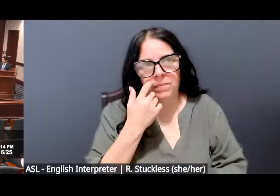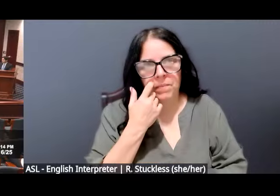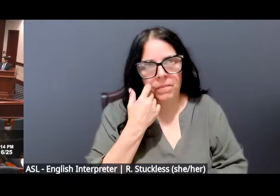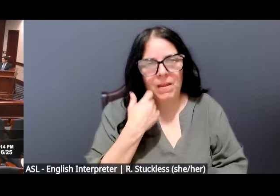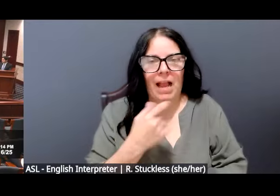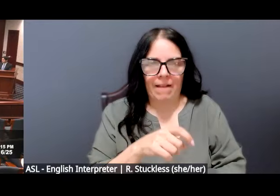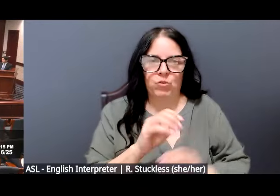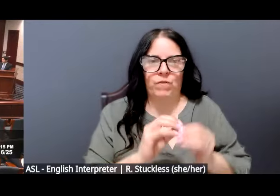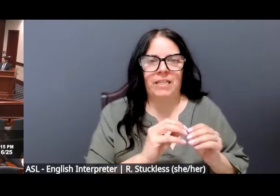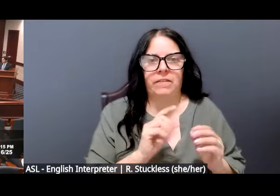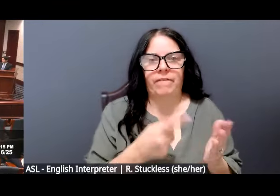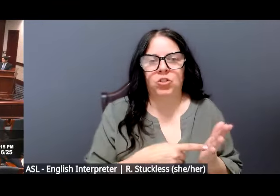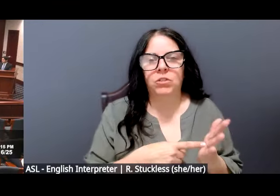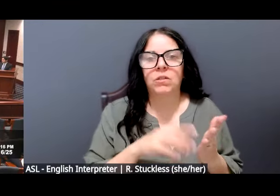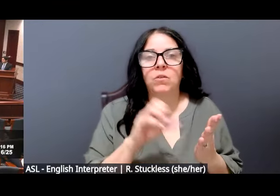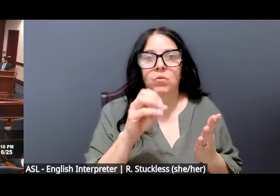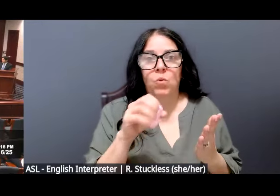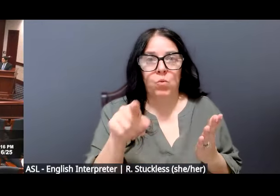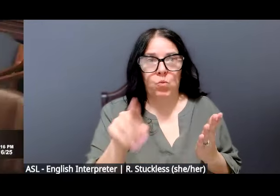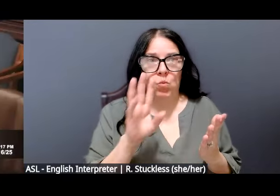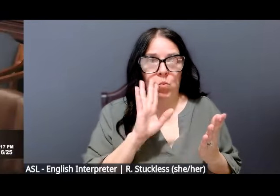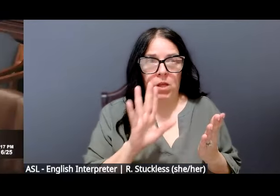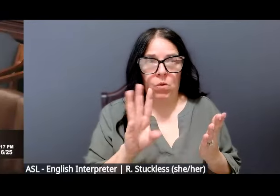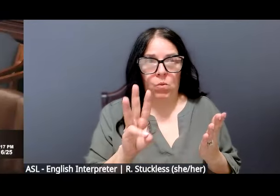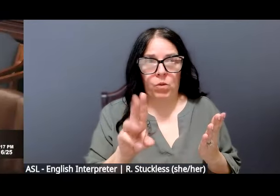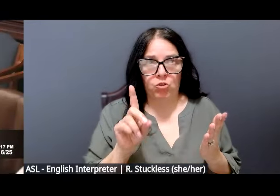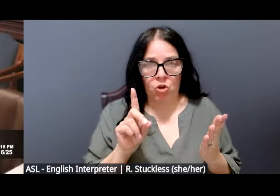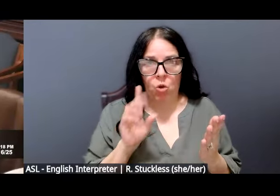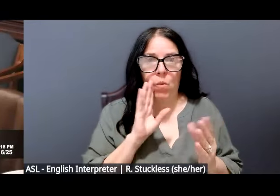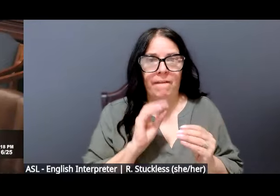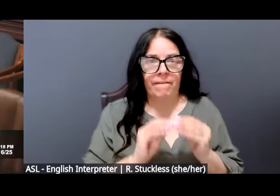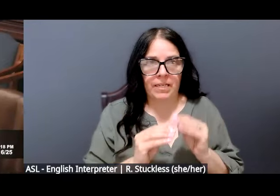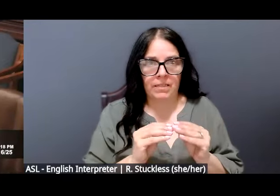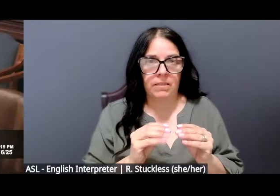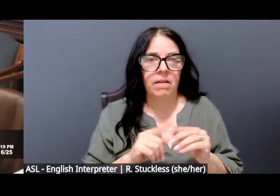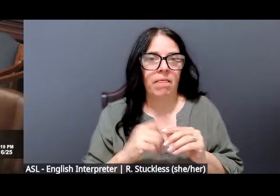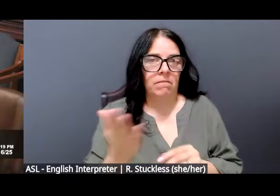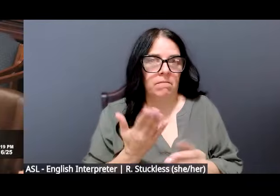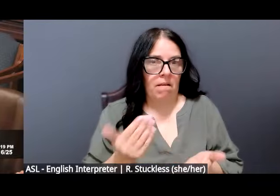So you will withdraw this and you'll correct it and then bring it back. Okay.